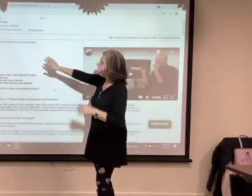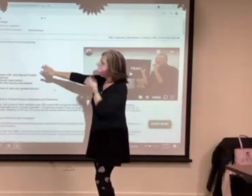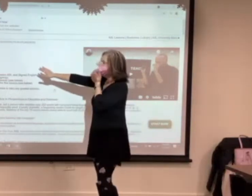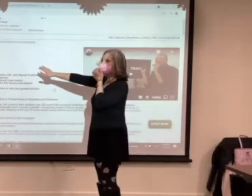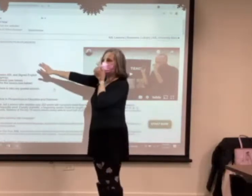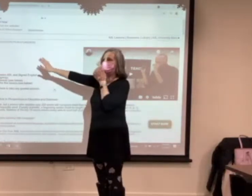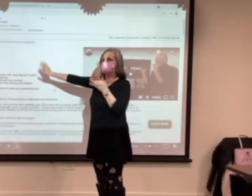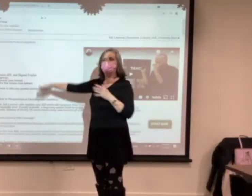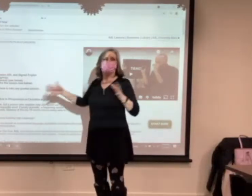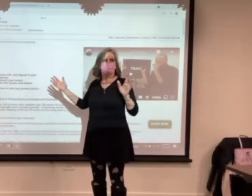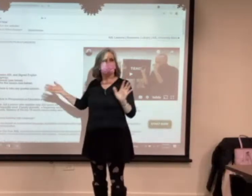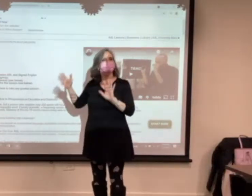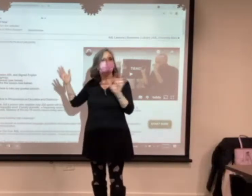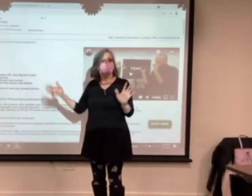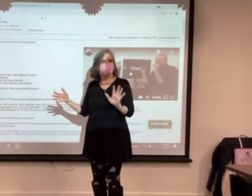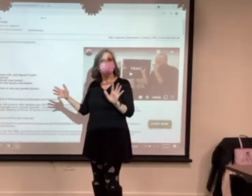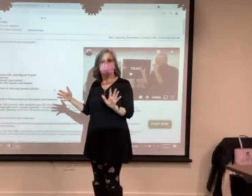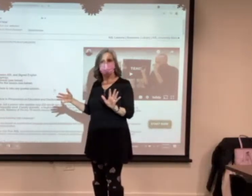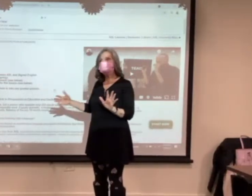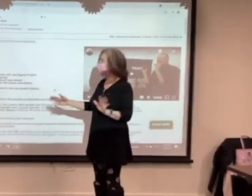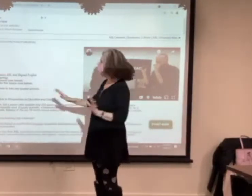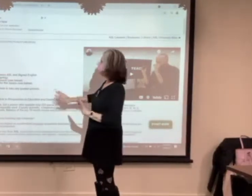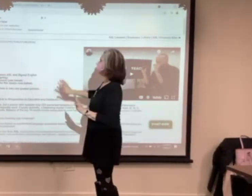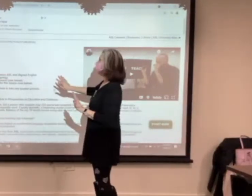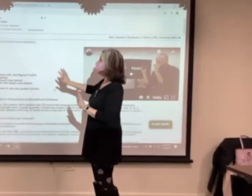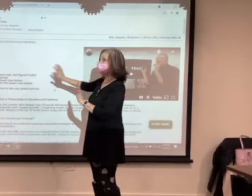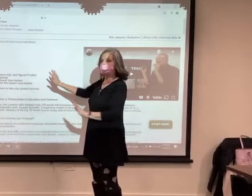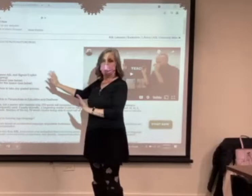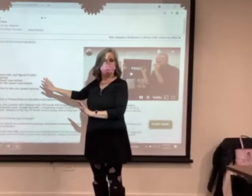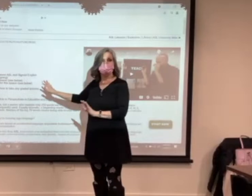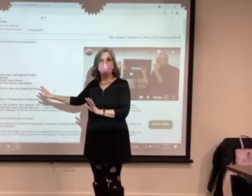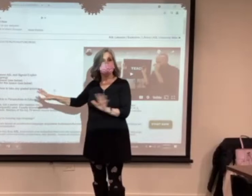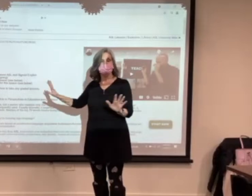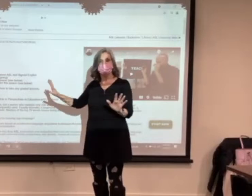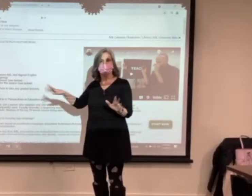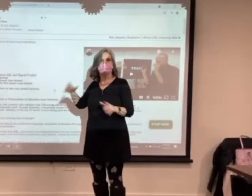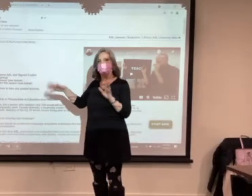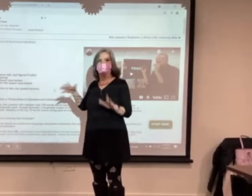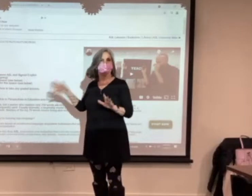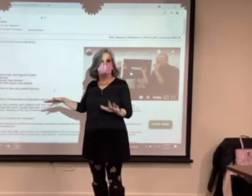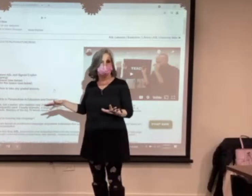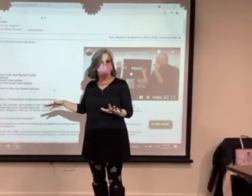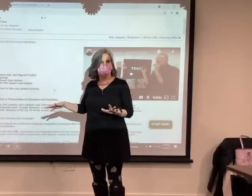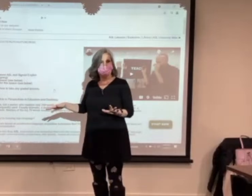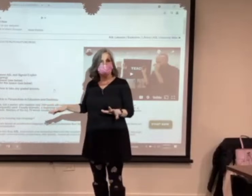can literally put this on my Google Classroom. I actually donate because it's not a paid site. He